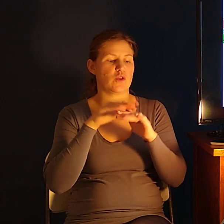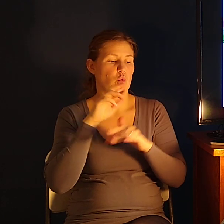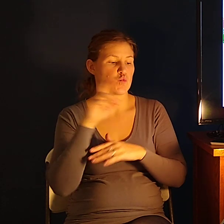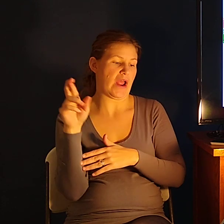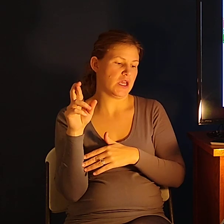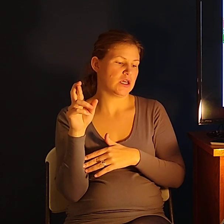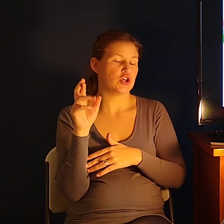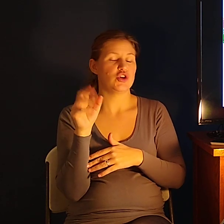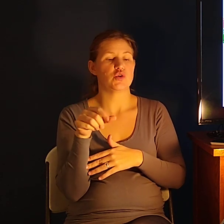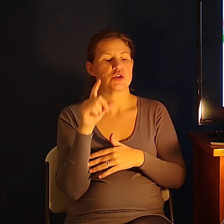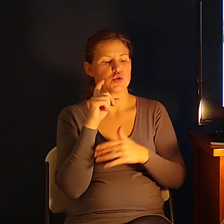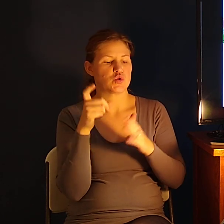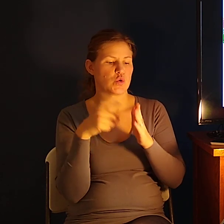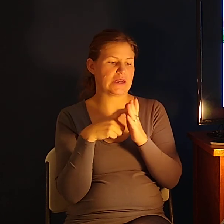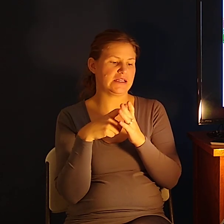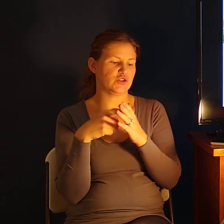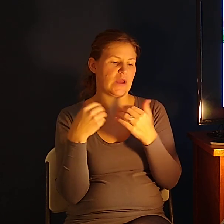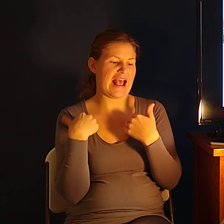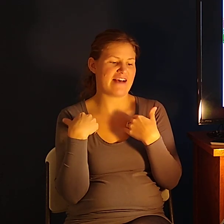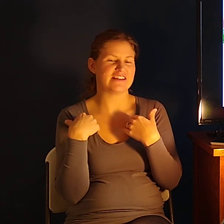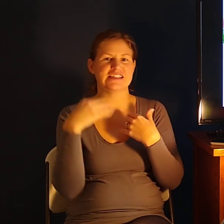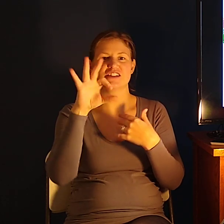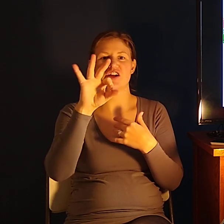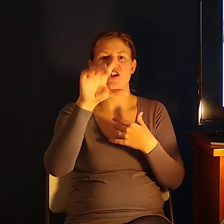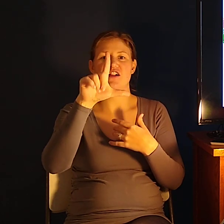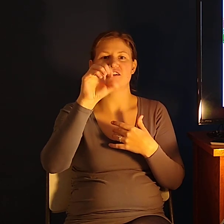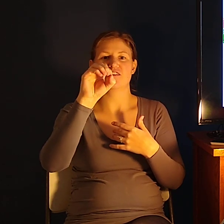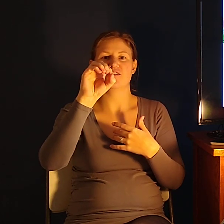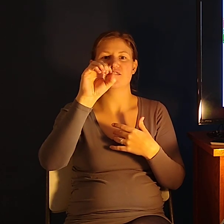that there are these floating kind of lily pad